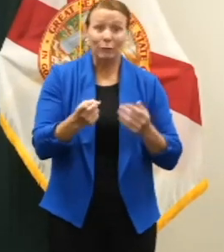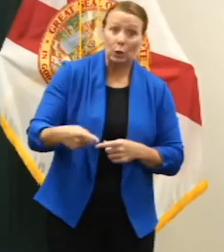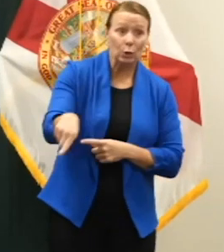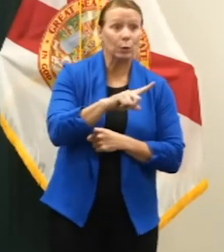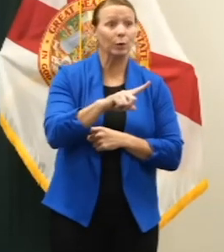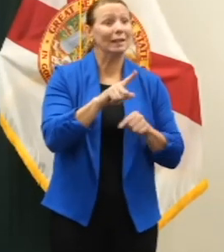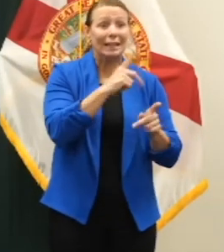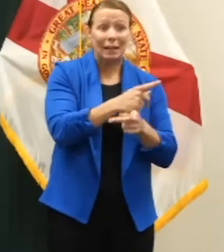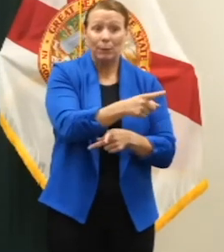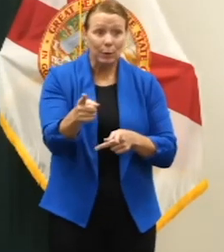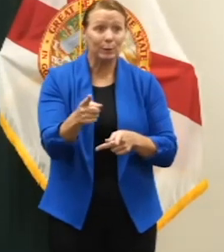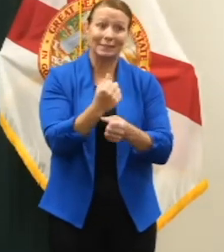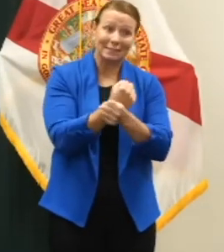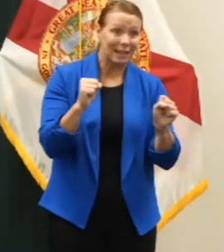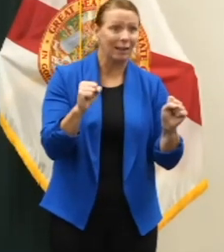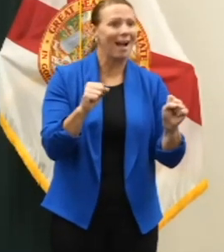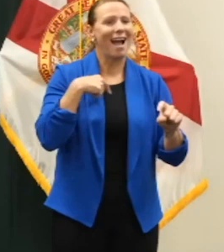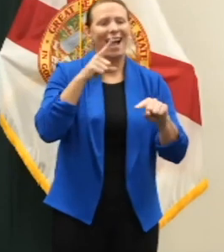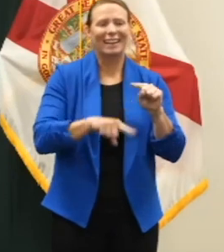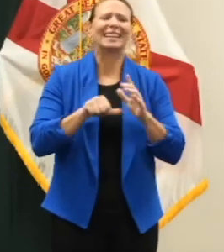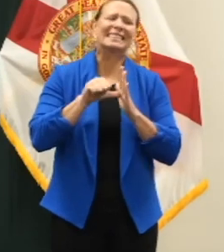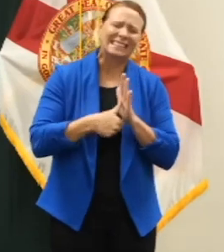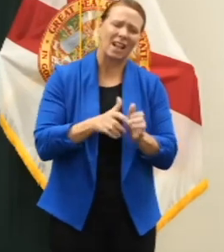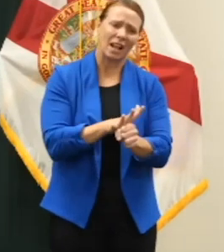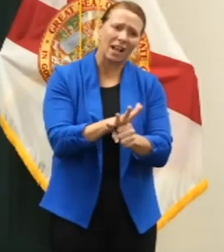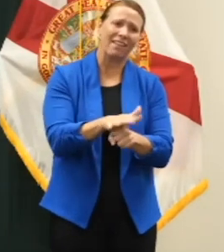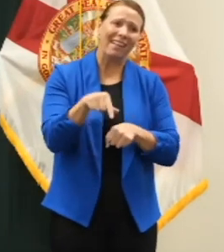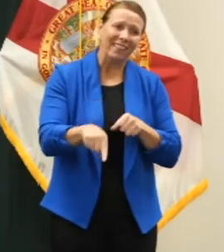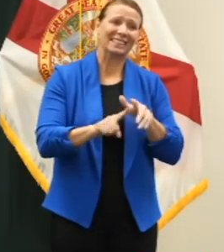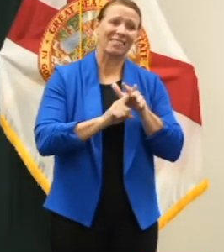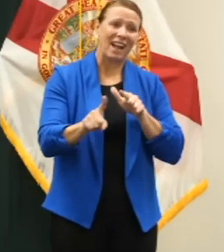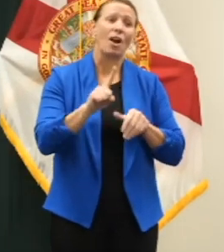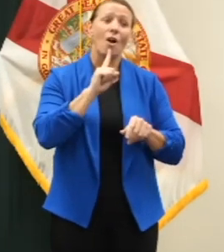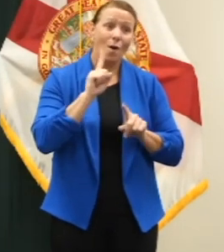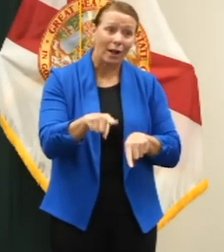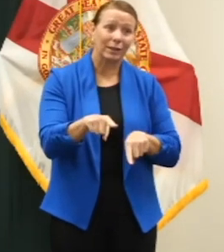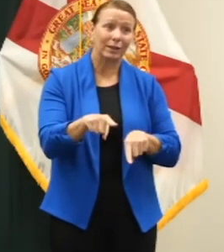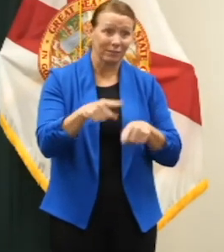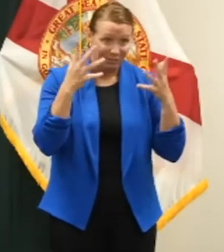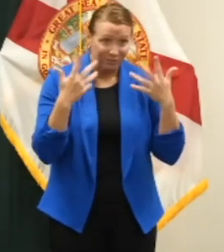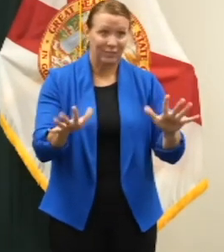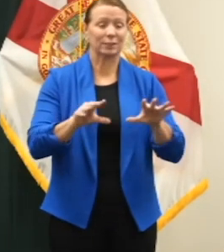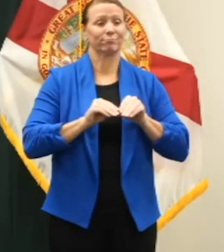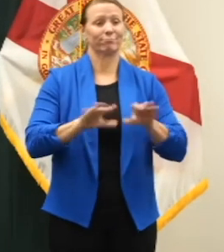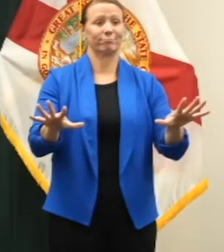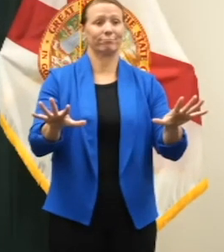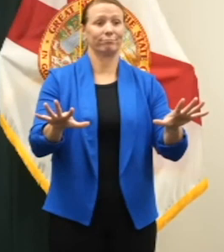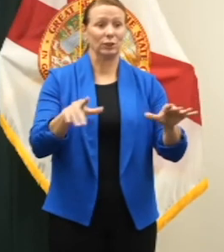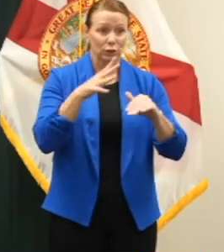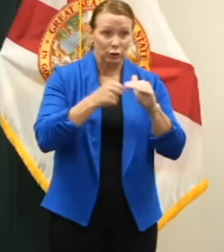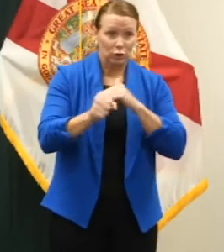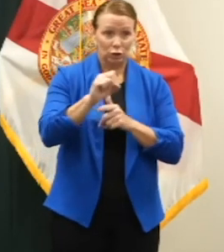safe. And I can't say it enough that this evacuation order has been out. Our shelters will open at 8 o'clock in the